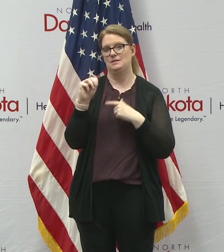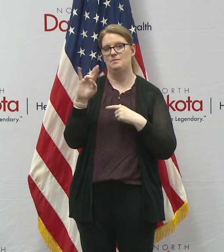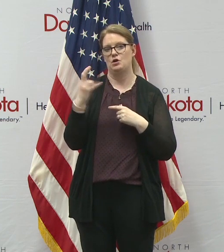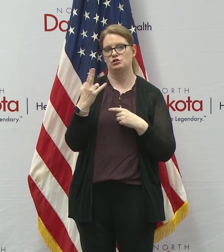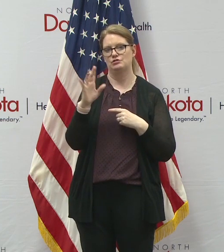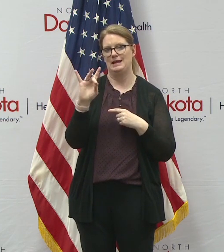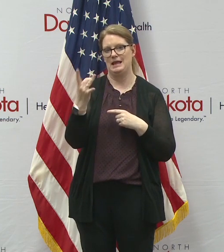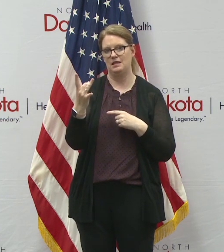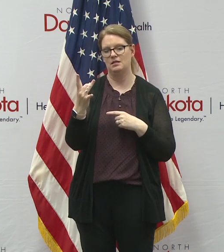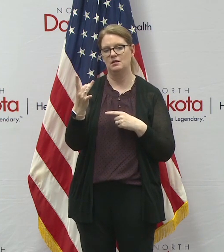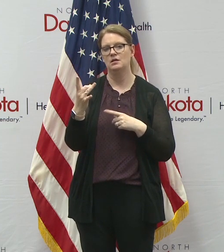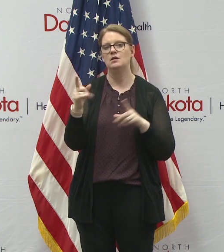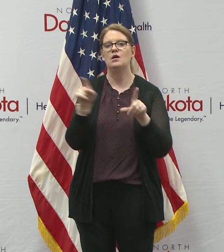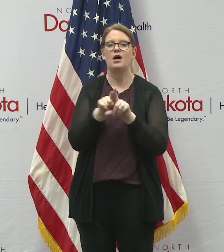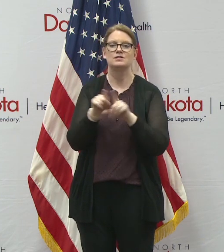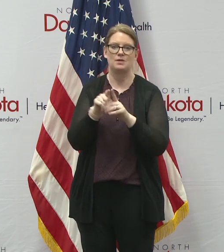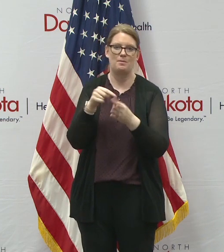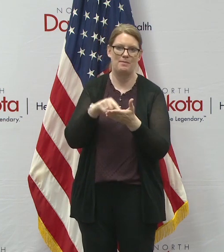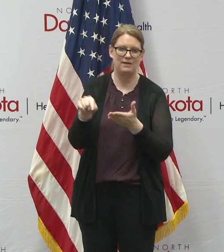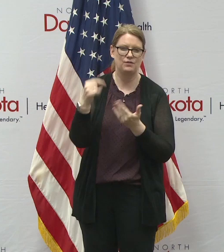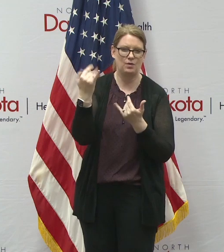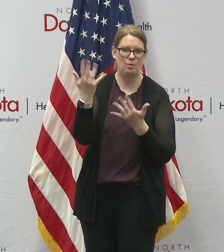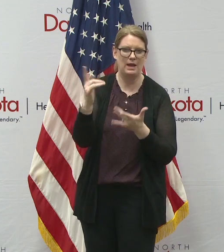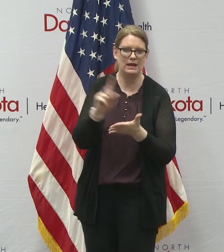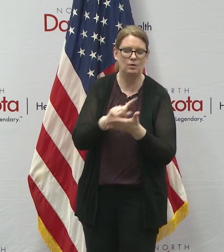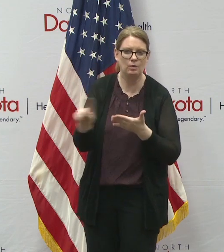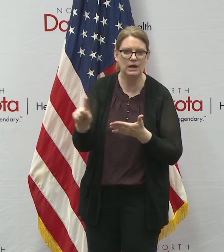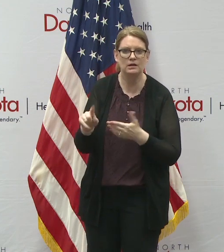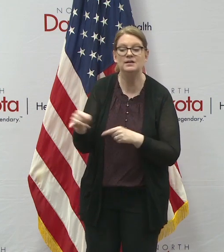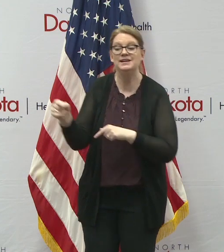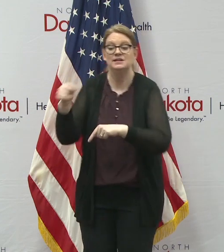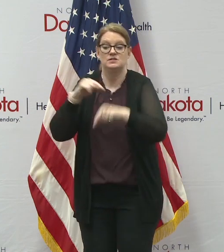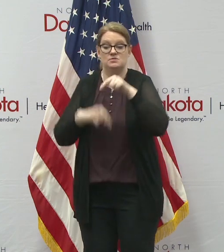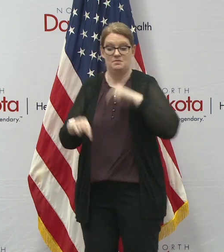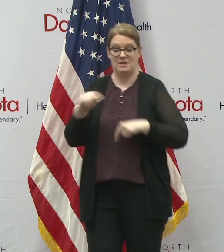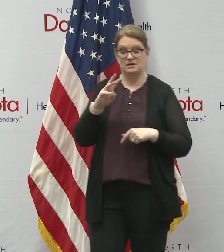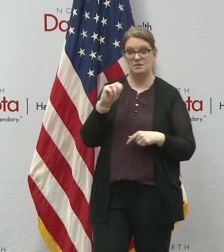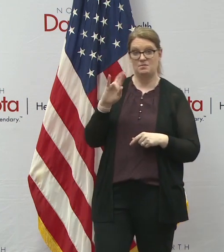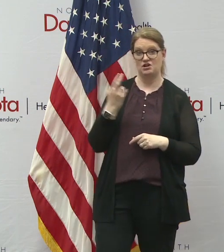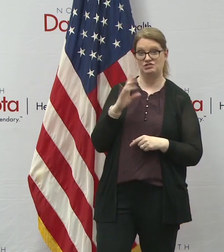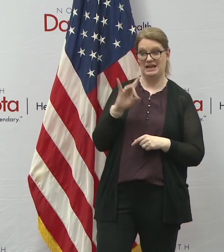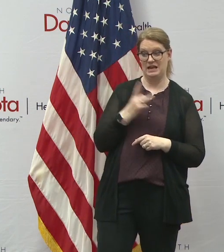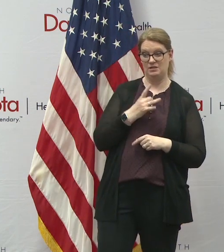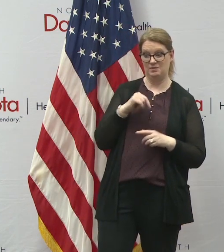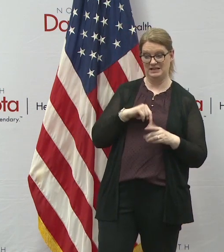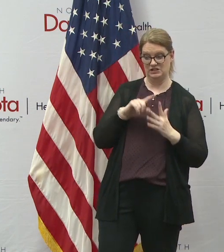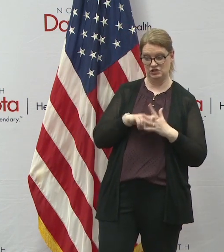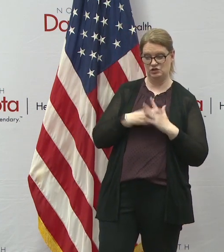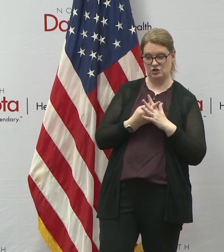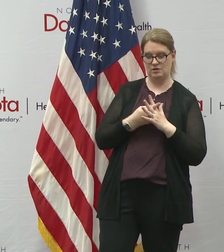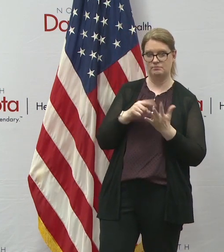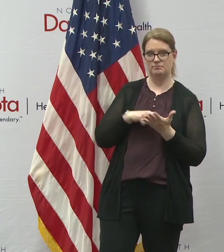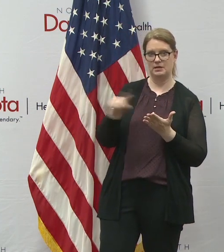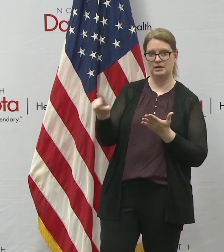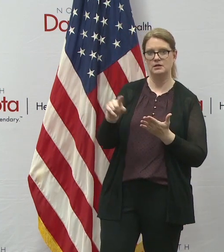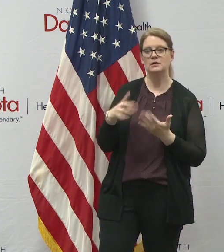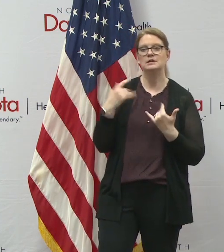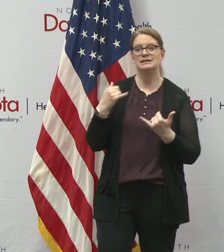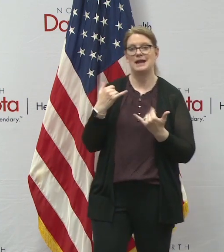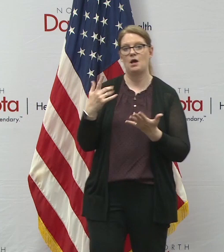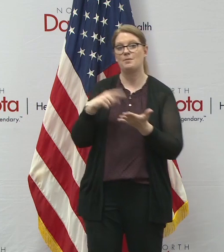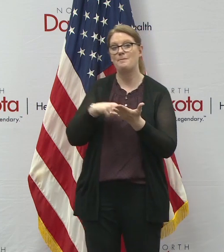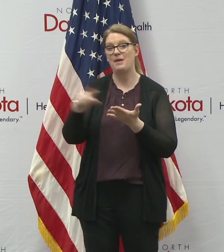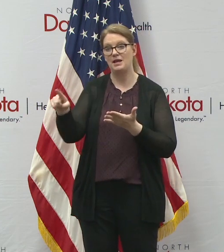paid for their waiting week if they were eligible. So we went back to March 8th when this thing started. So the amount of payments going out